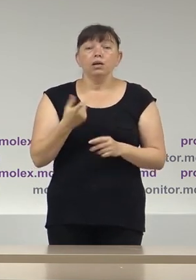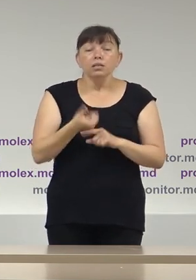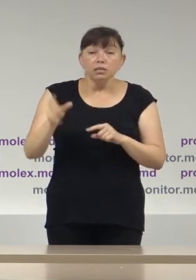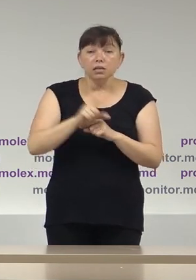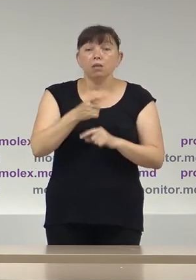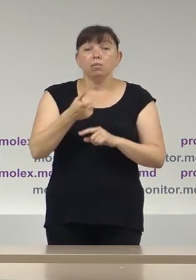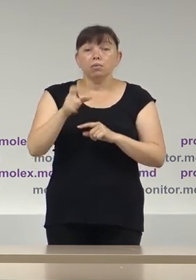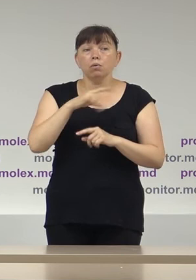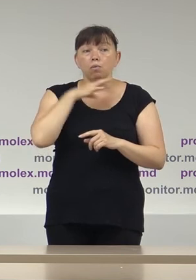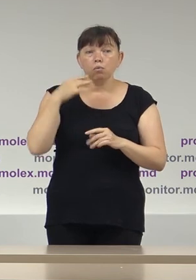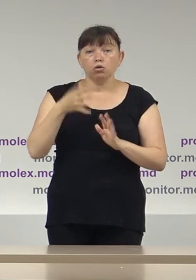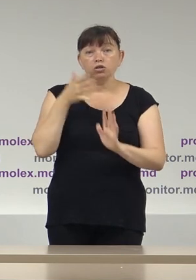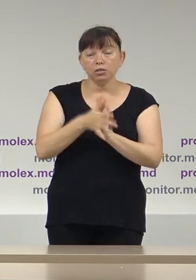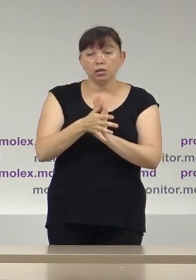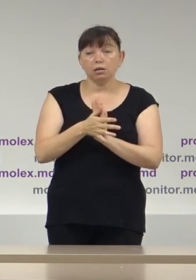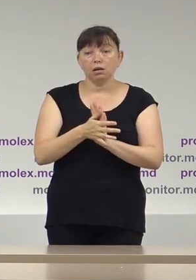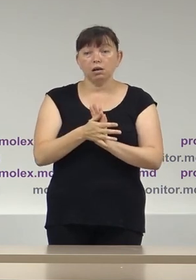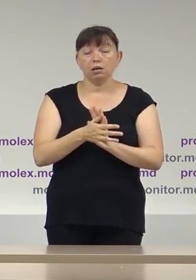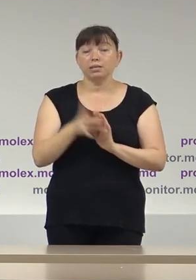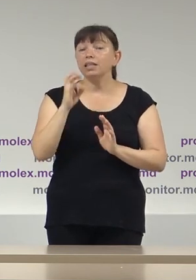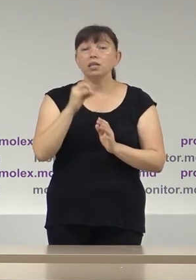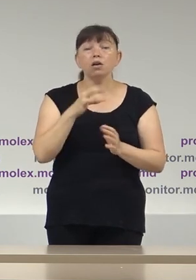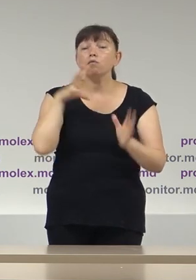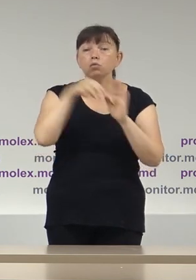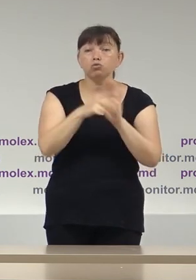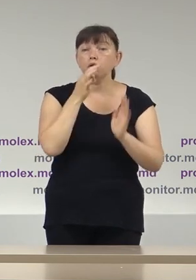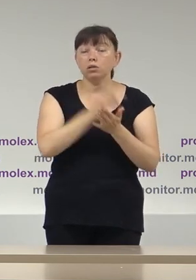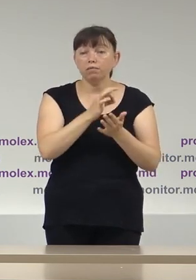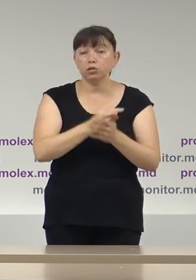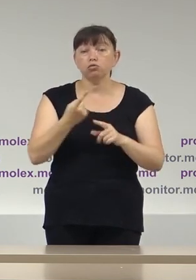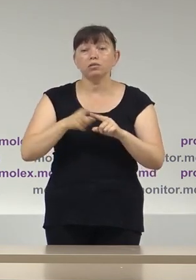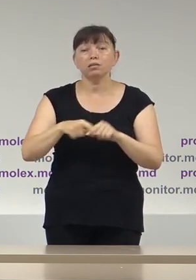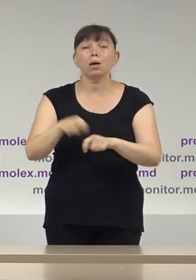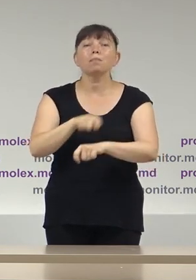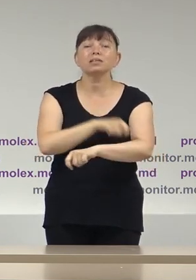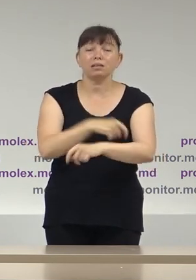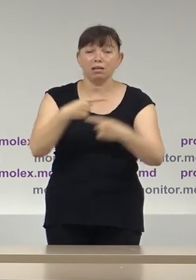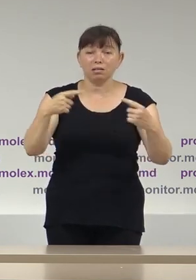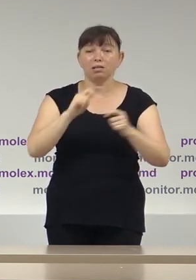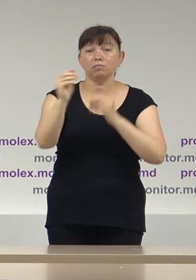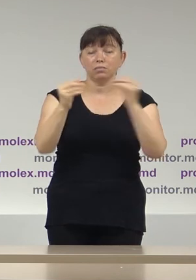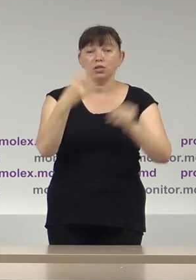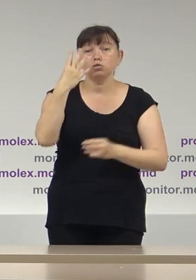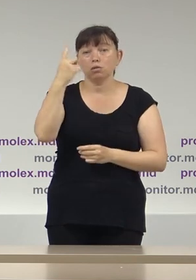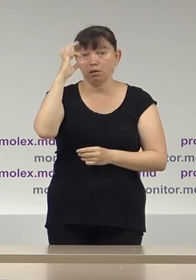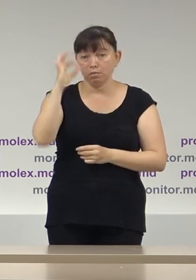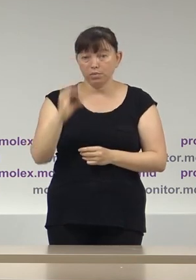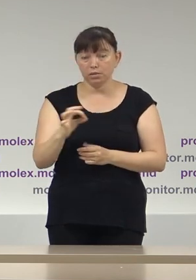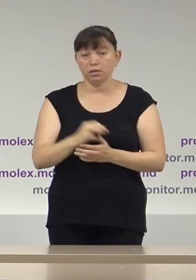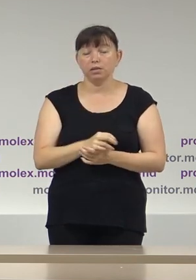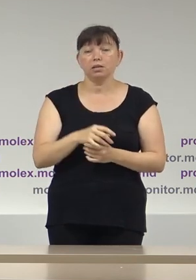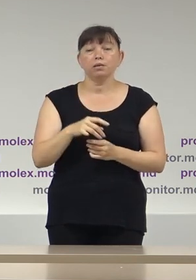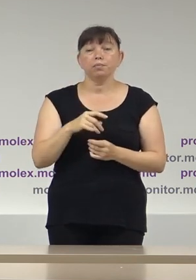Solidarity party. Most of the expenses that were not reported were used